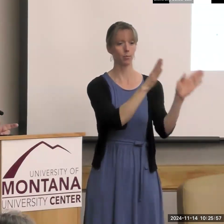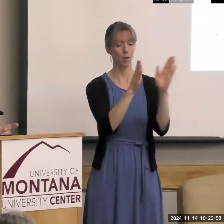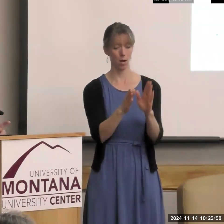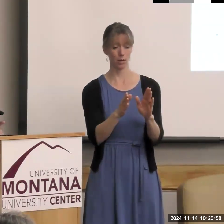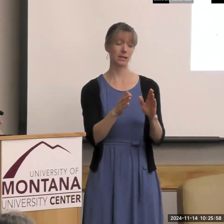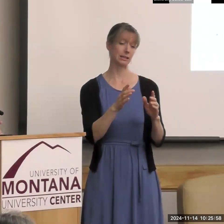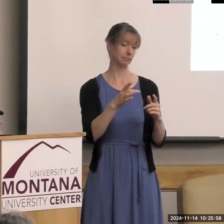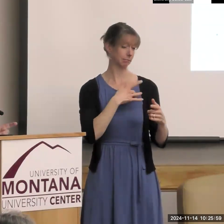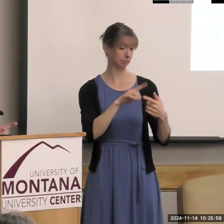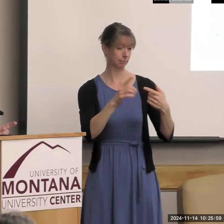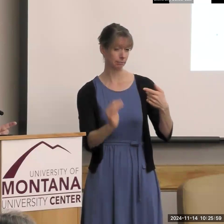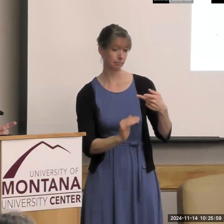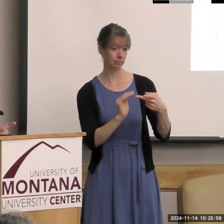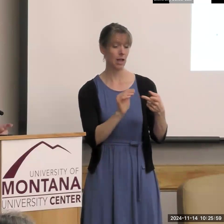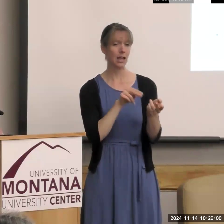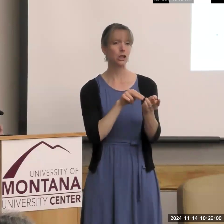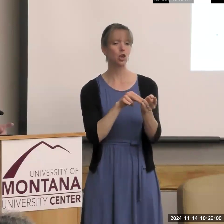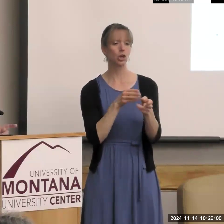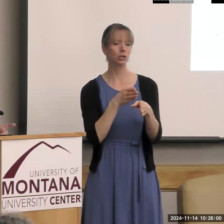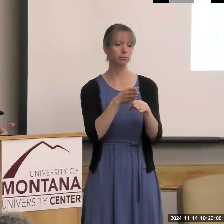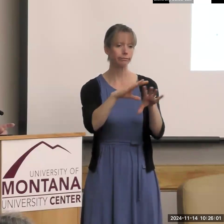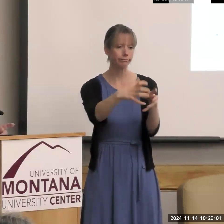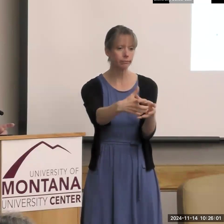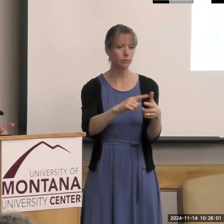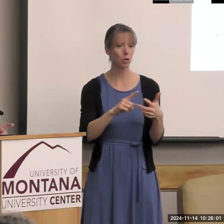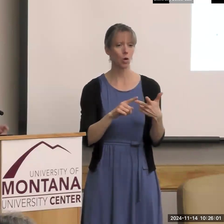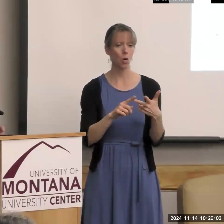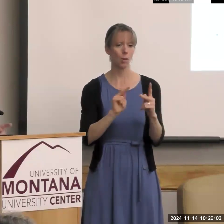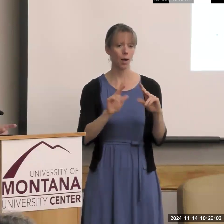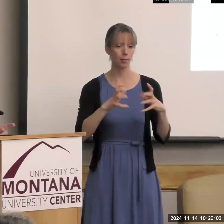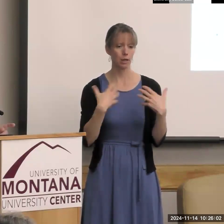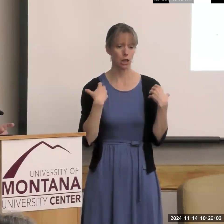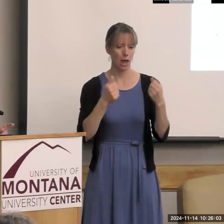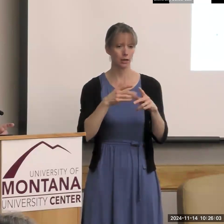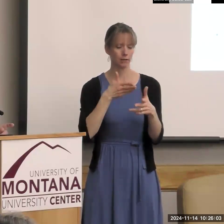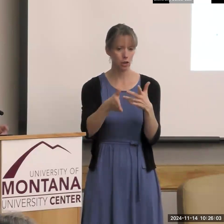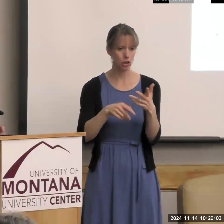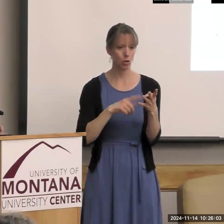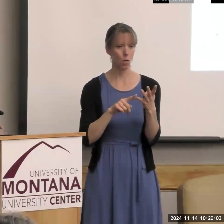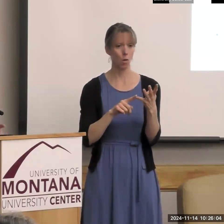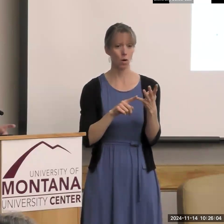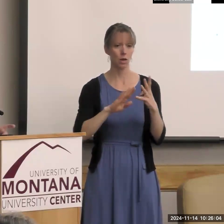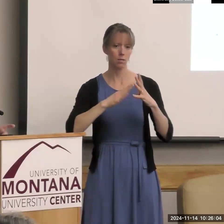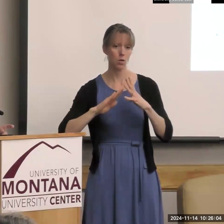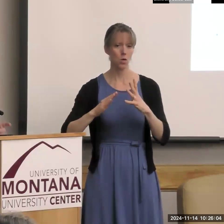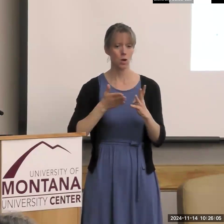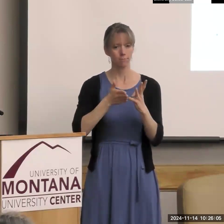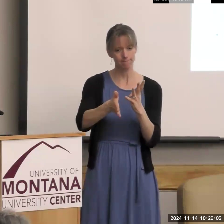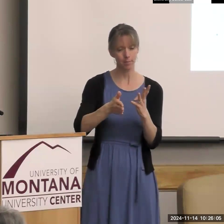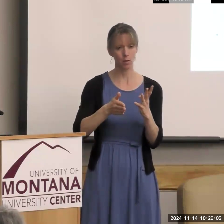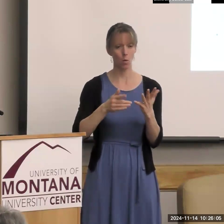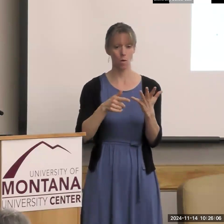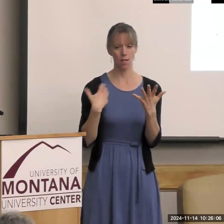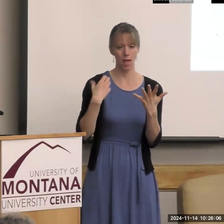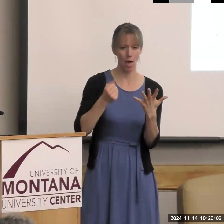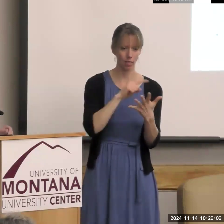it's the nursing division or a population health division or a community health division or a health promotion division, there's that